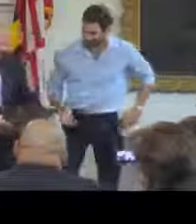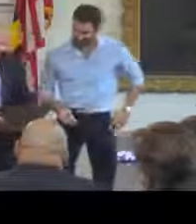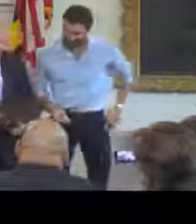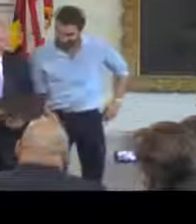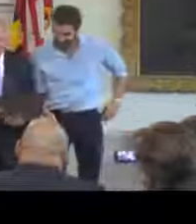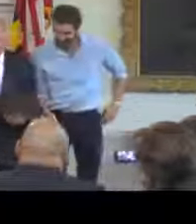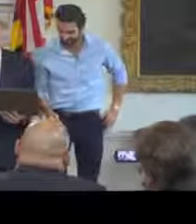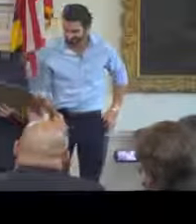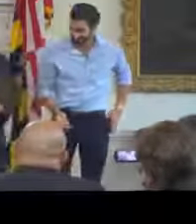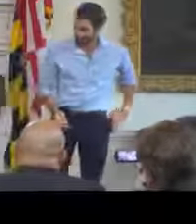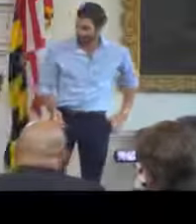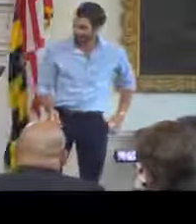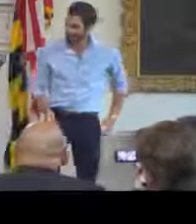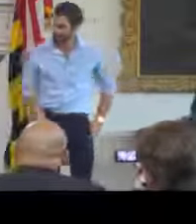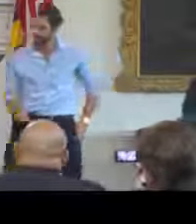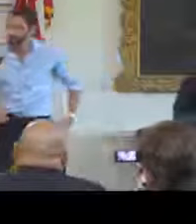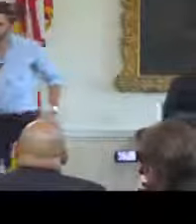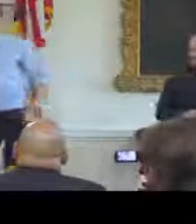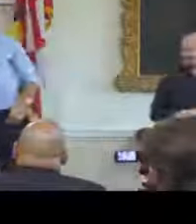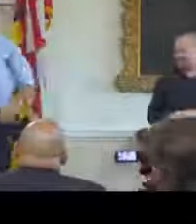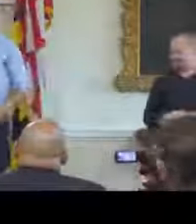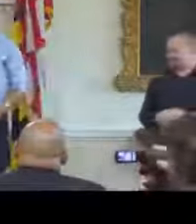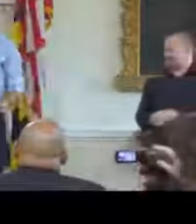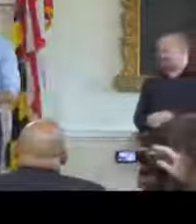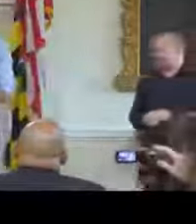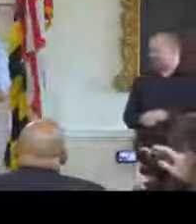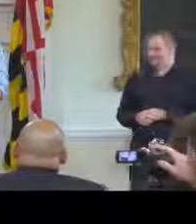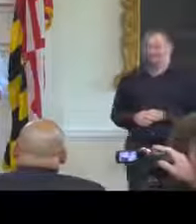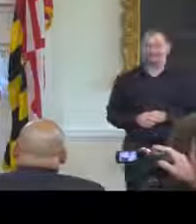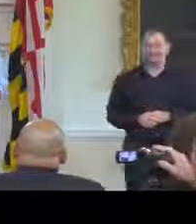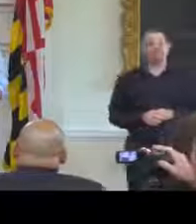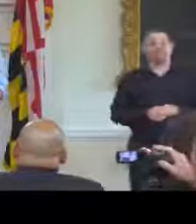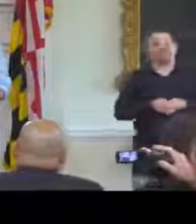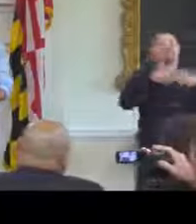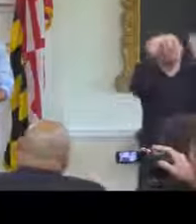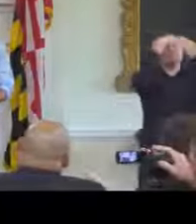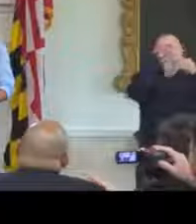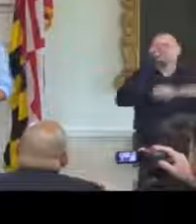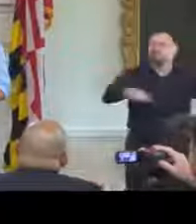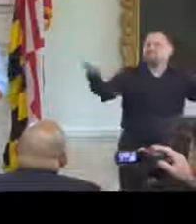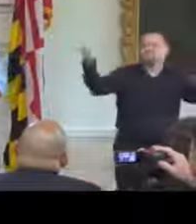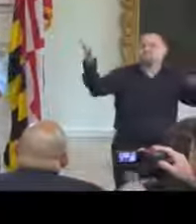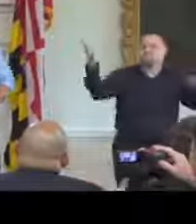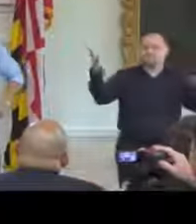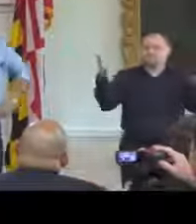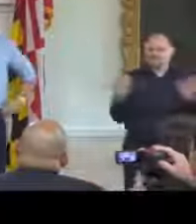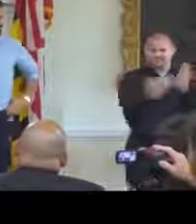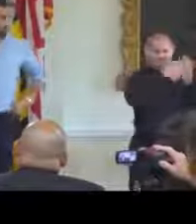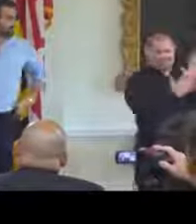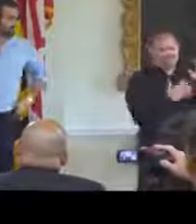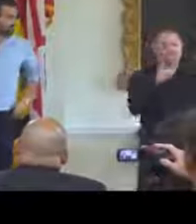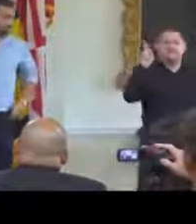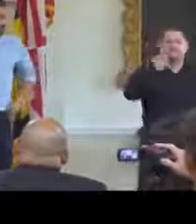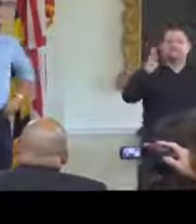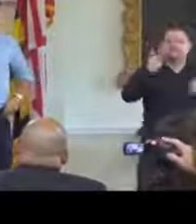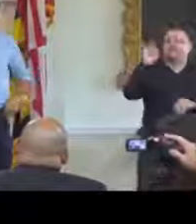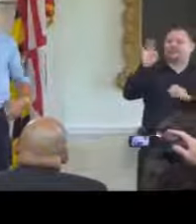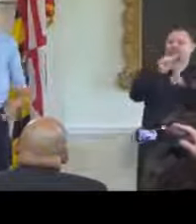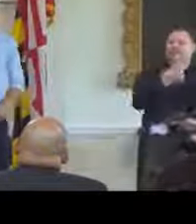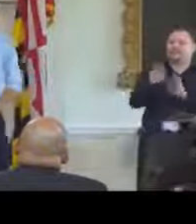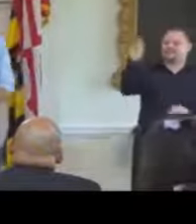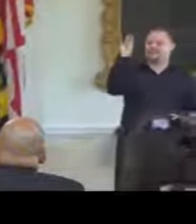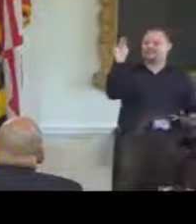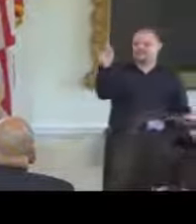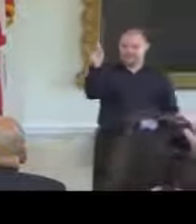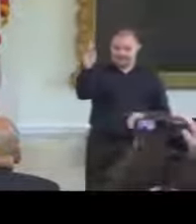This one says, I'm going to read it from here. Be it known that on behalf of the citizens of this state, in recognition of